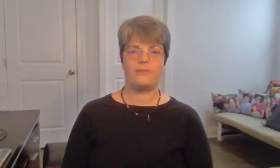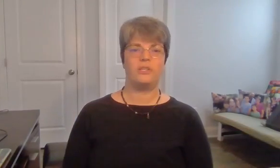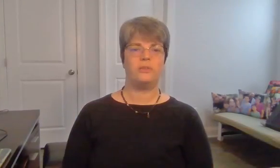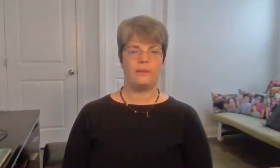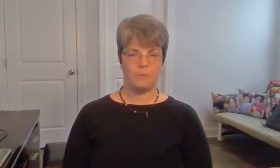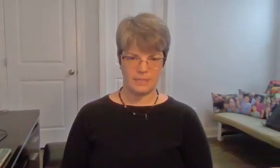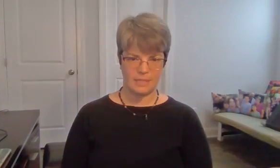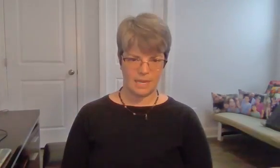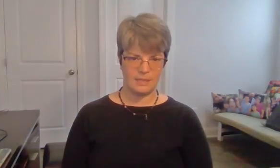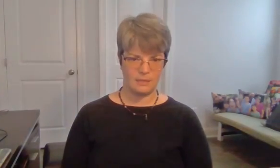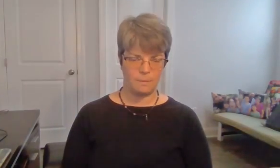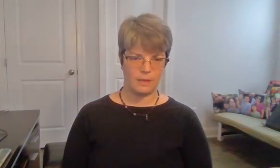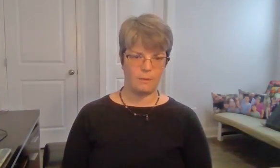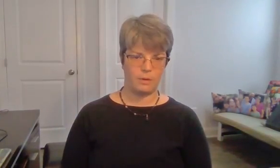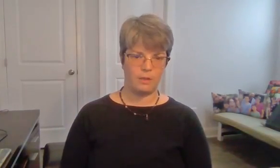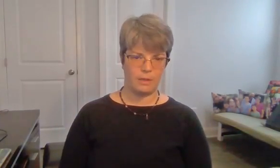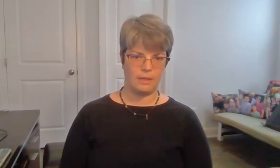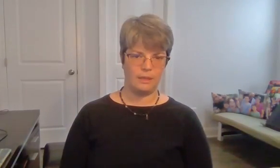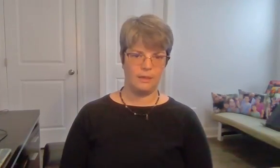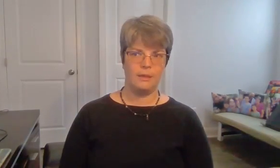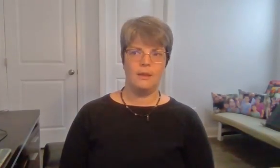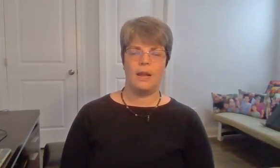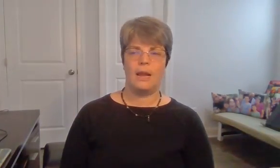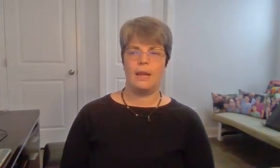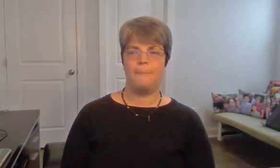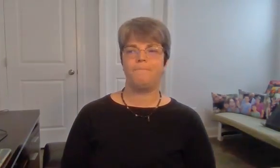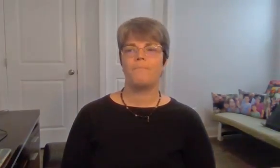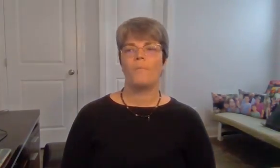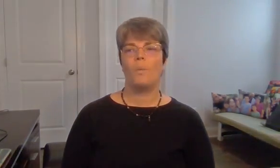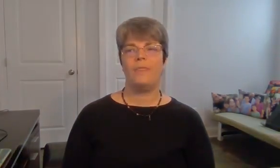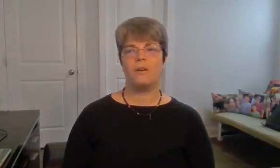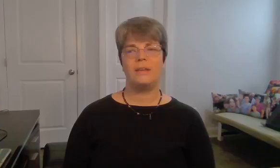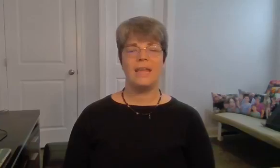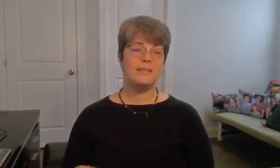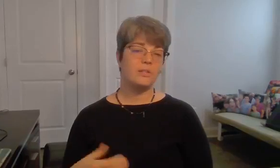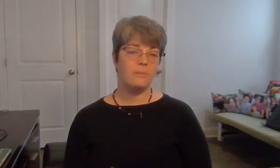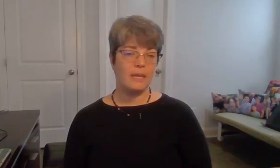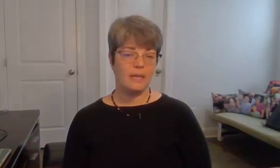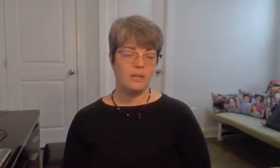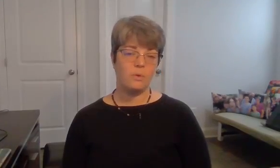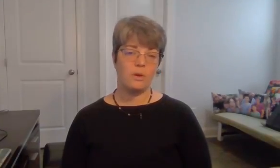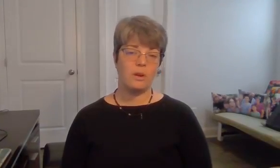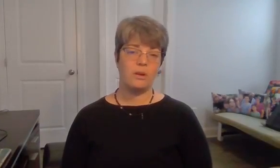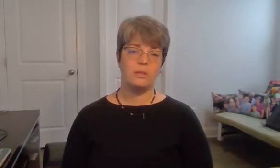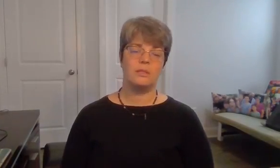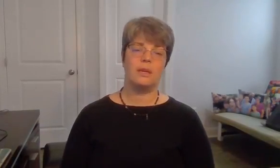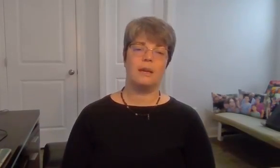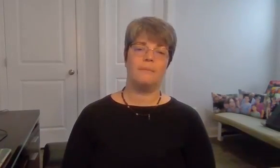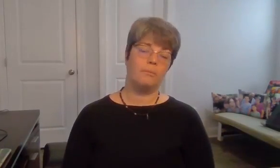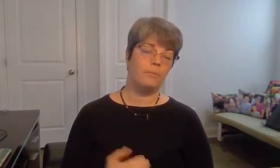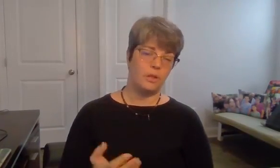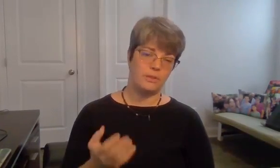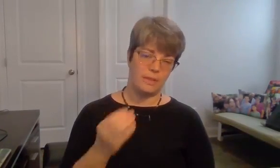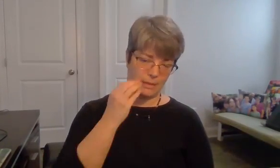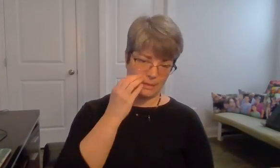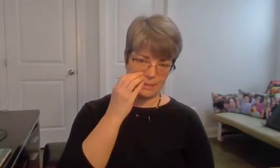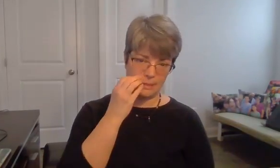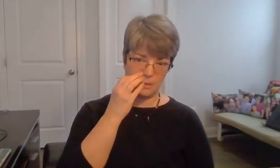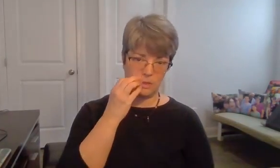do is give them the signs, and they'll pick it up pretty quickly. When their gazes are meeting yours, that being said, their